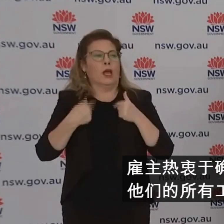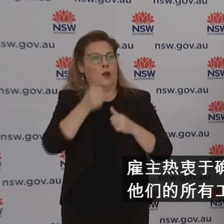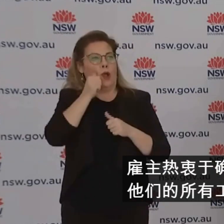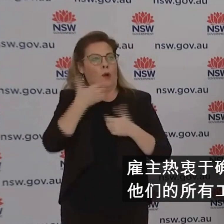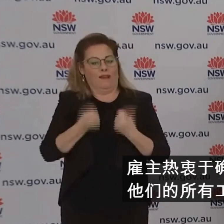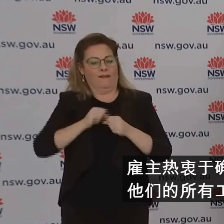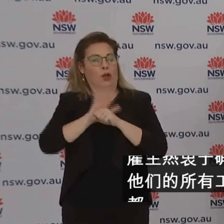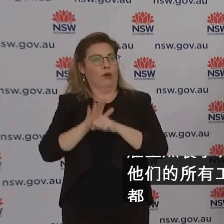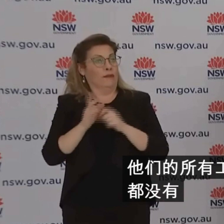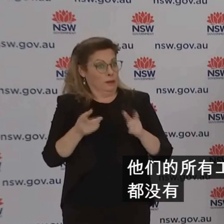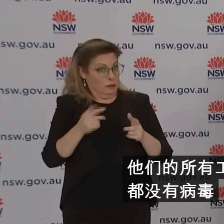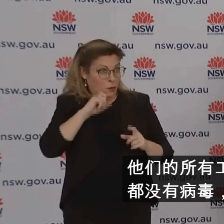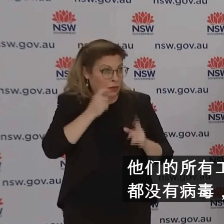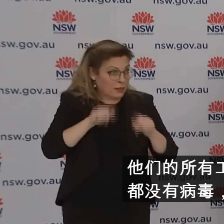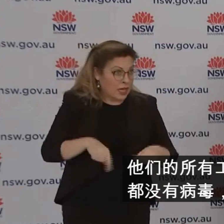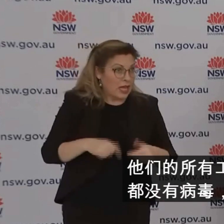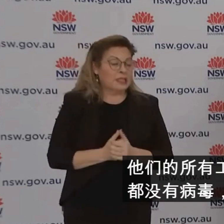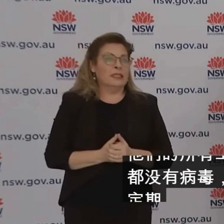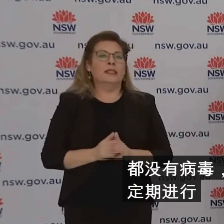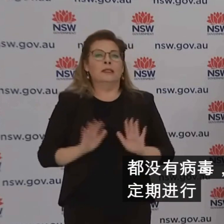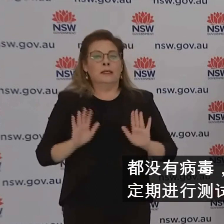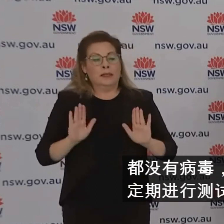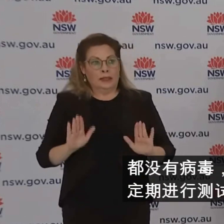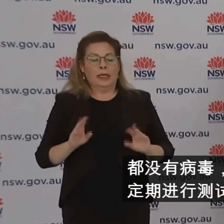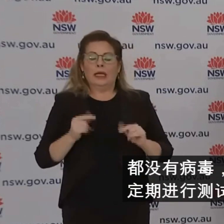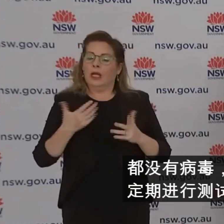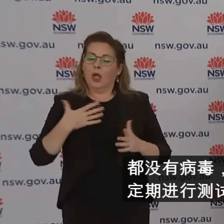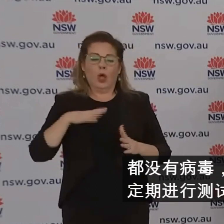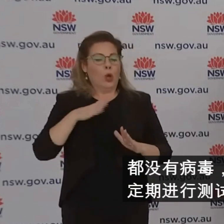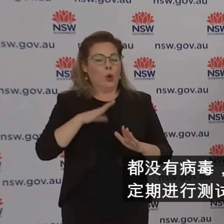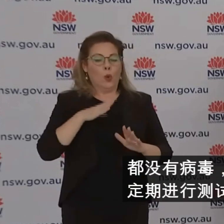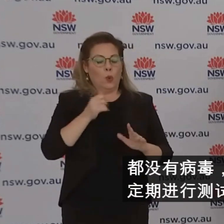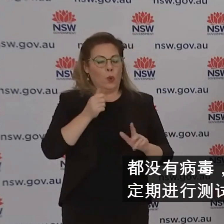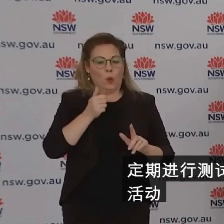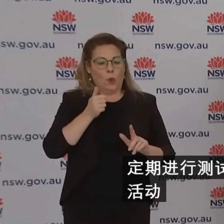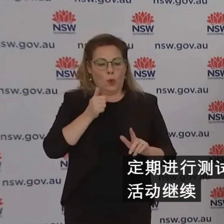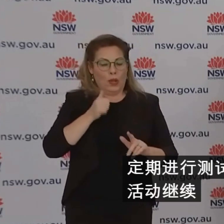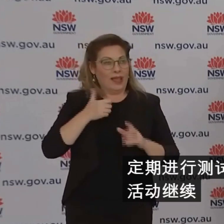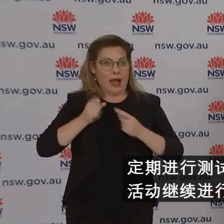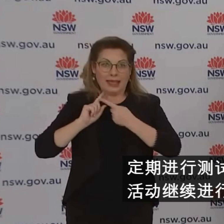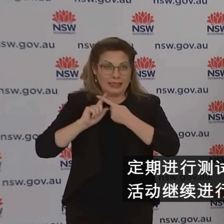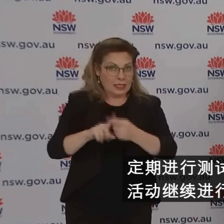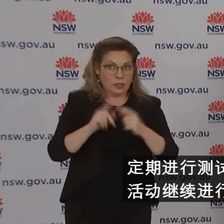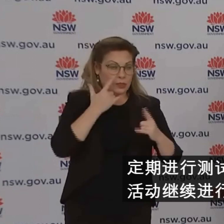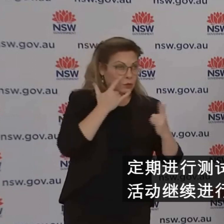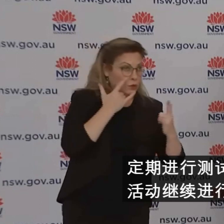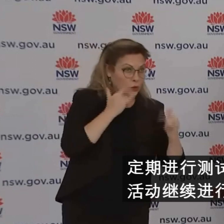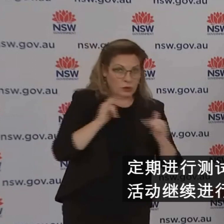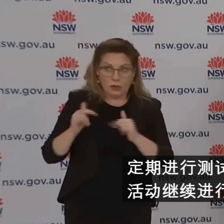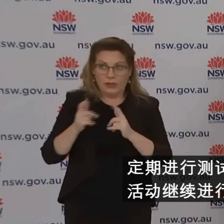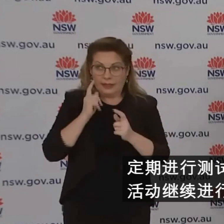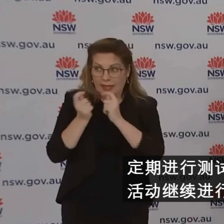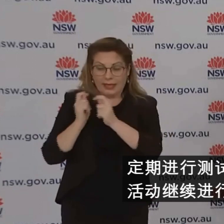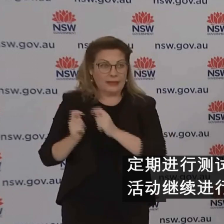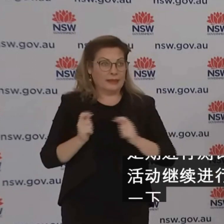of their workers are virus-free, but also that there's regular testing. So that ongoing activity is continuing. But let me